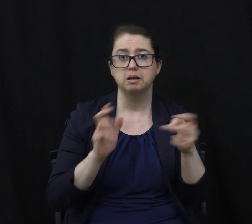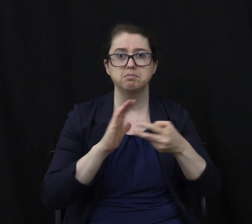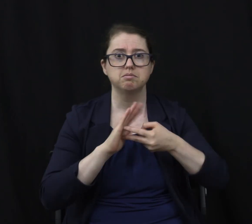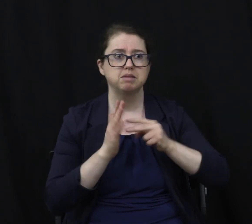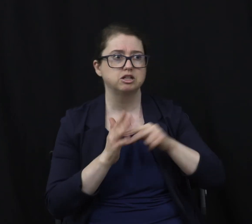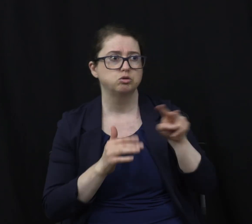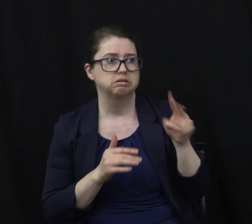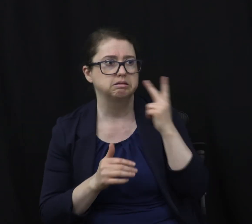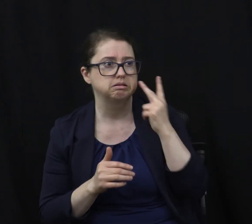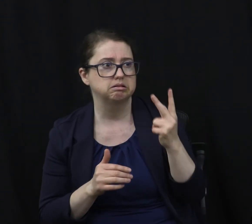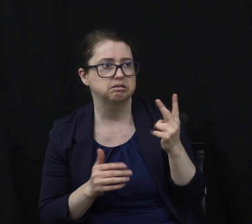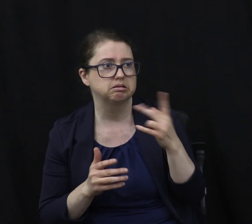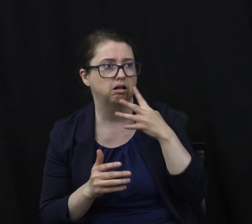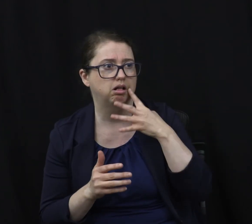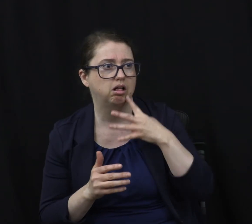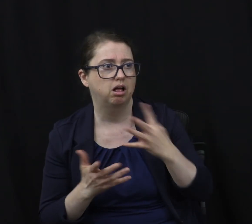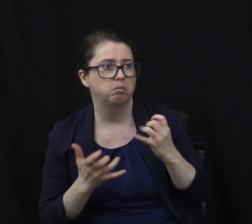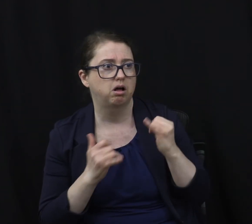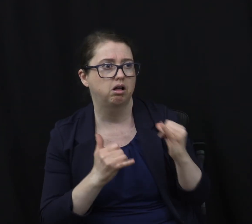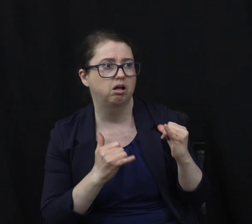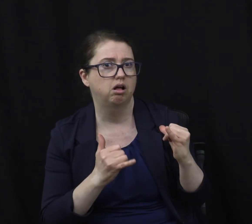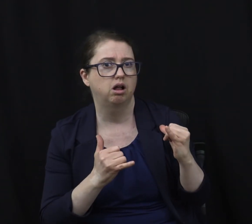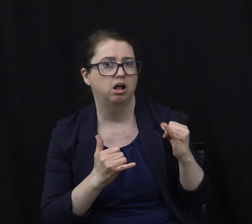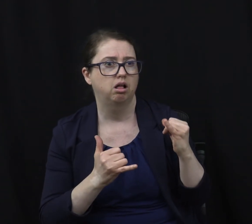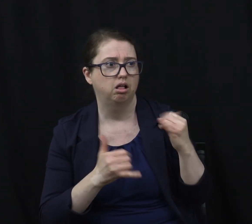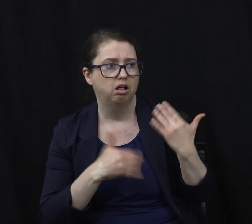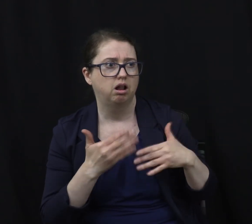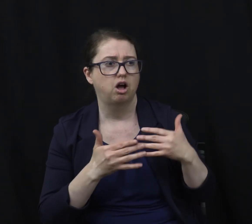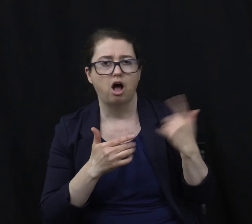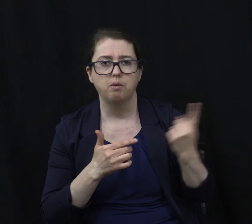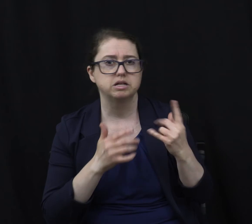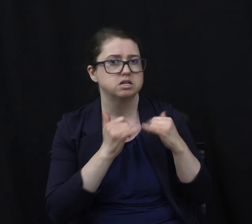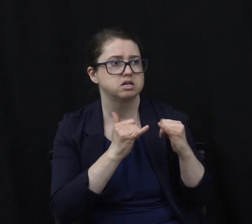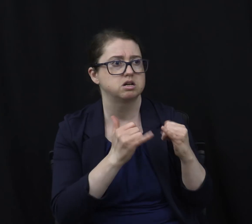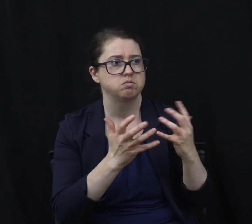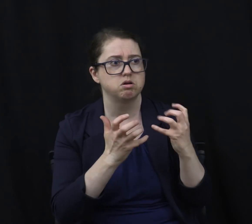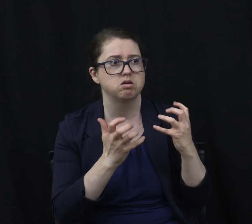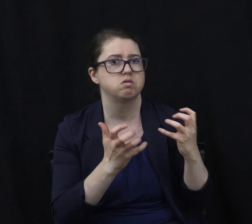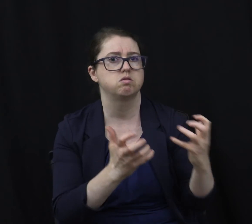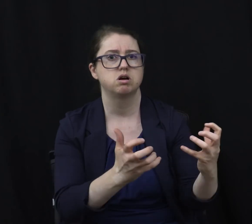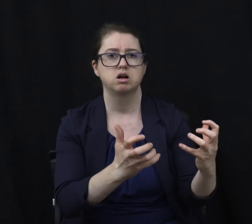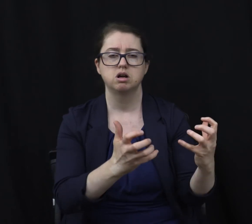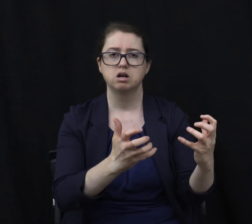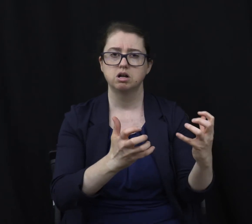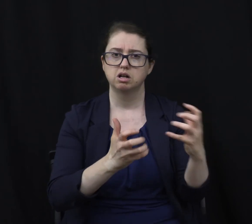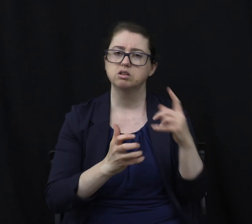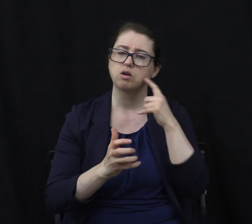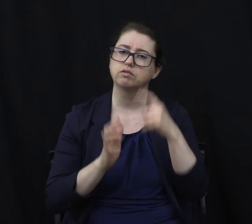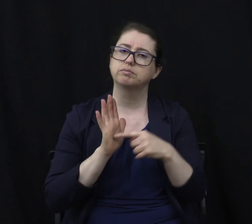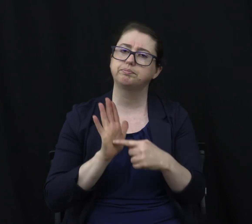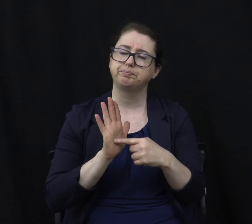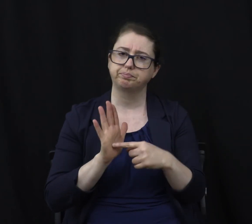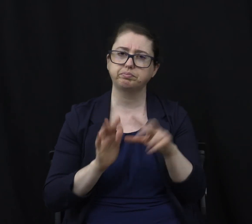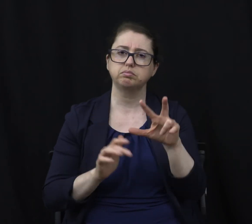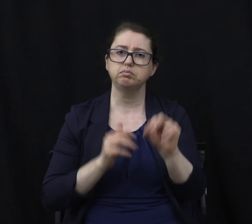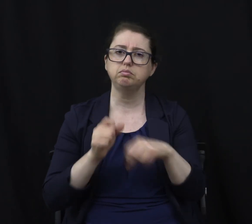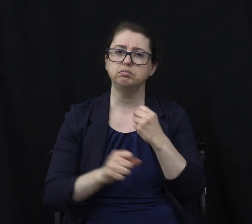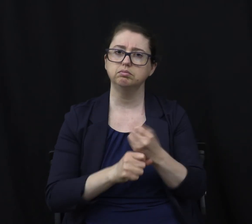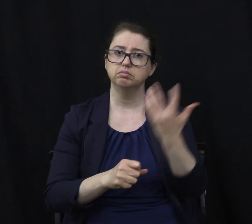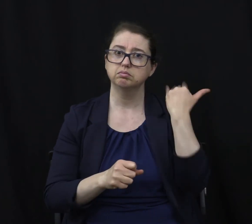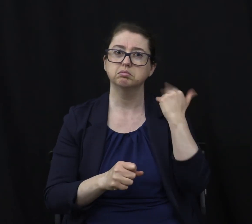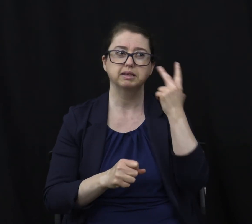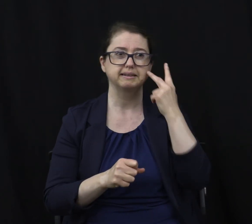in person to keep up with them. You'd look out your front window and see that the Joneses had a new car in their driveway.